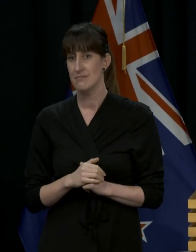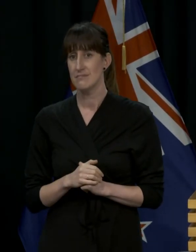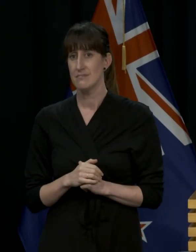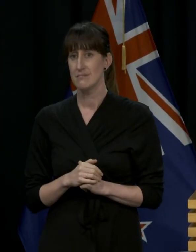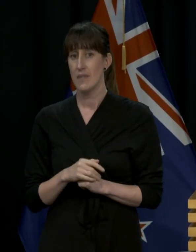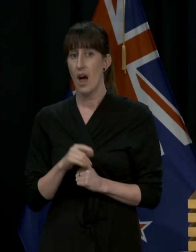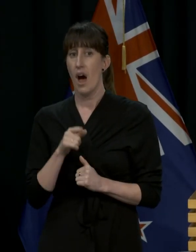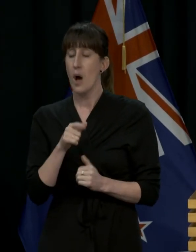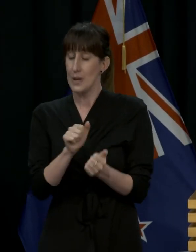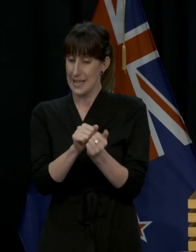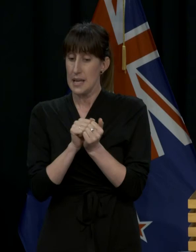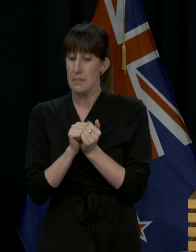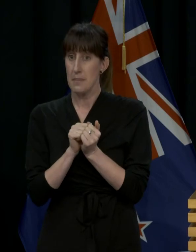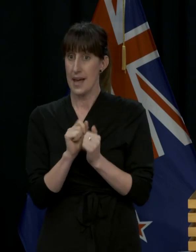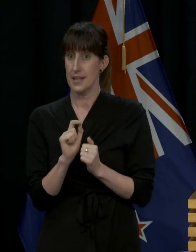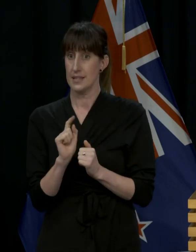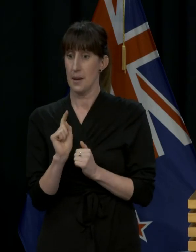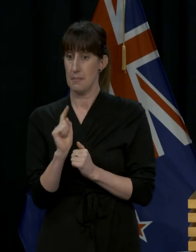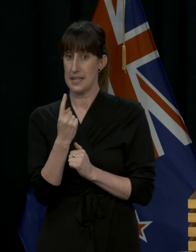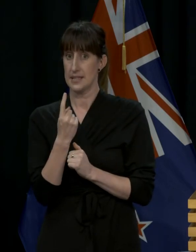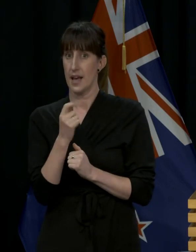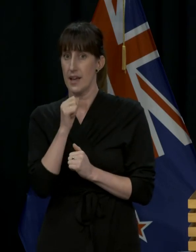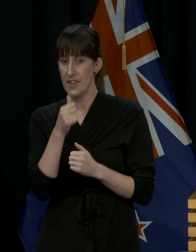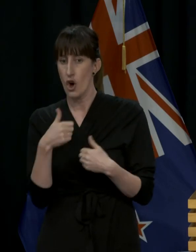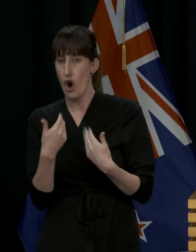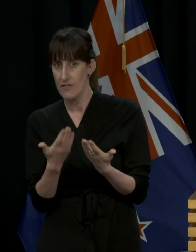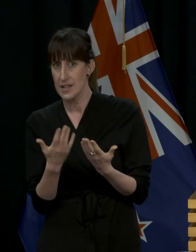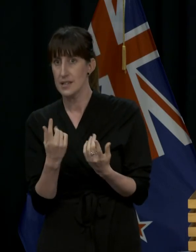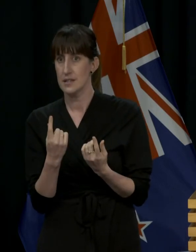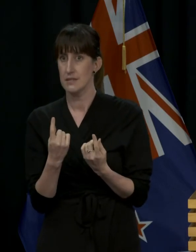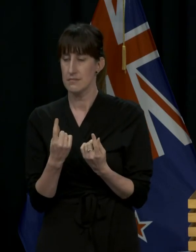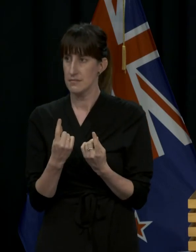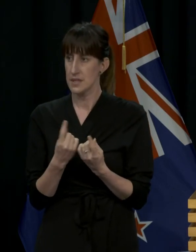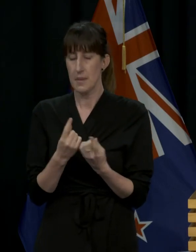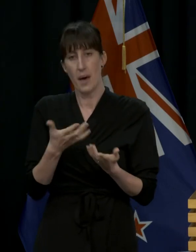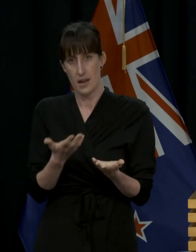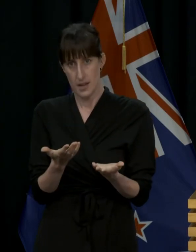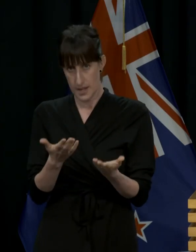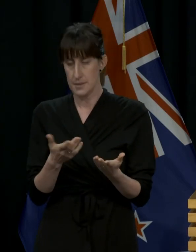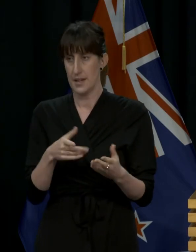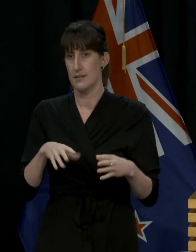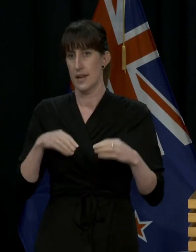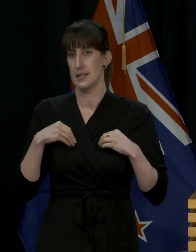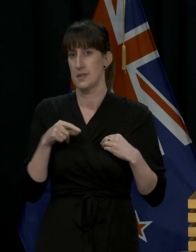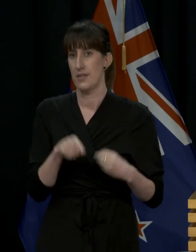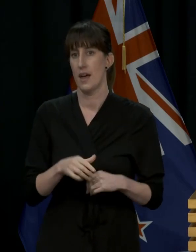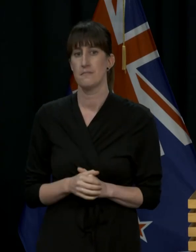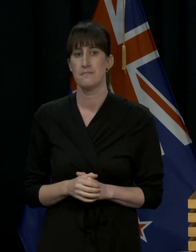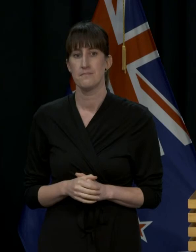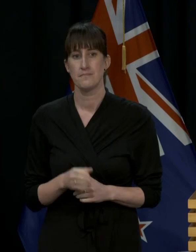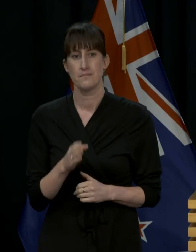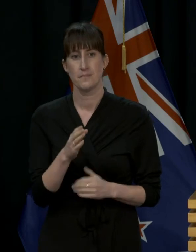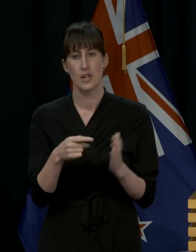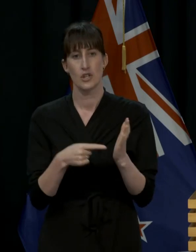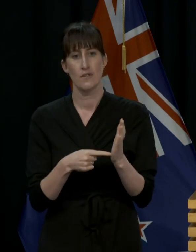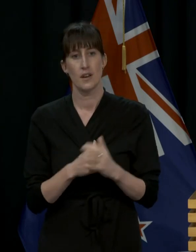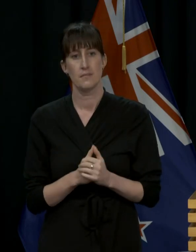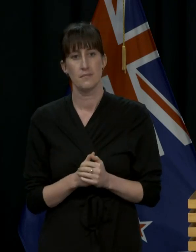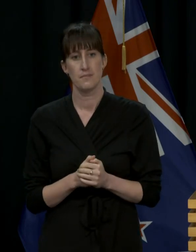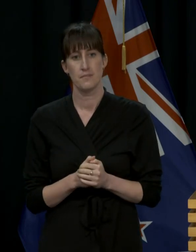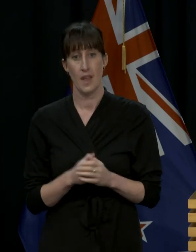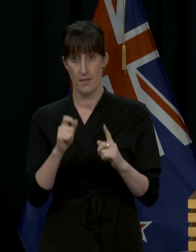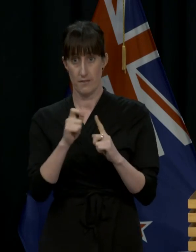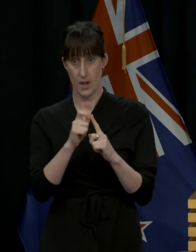had something to offer, and he does. So I'd have to say that he has been quite remarkable about it. Why has Phil Twyford